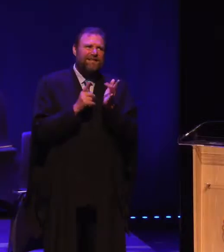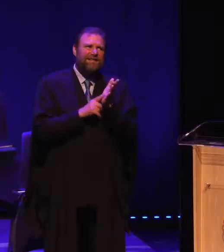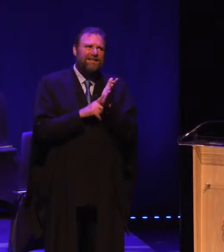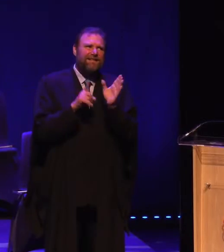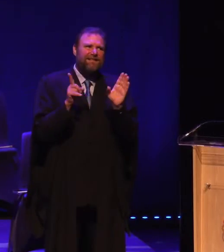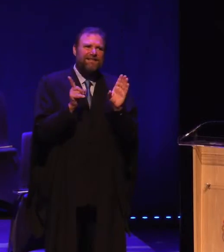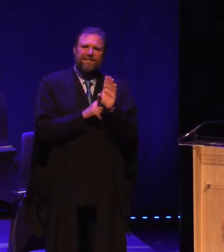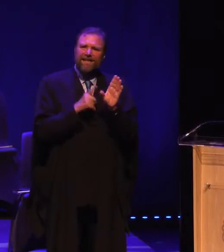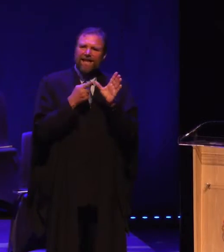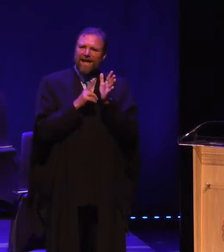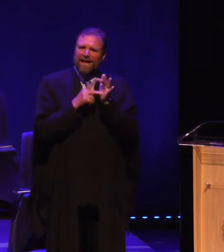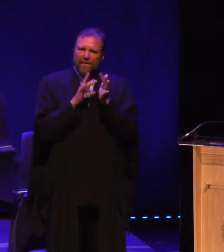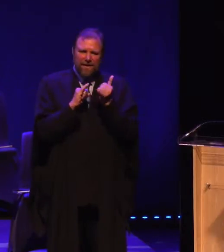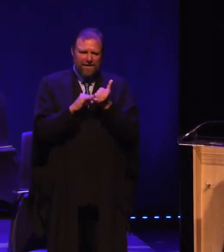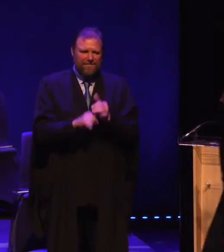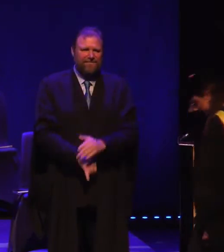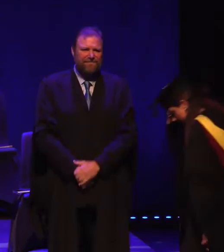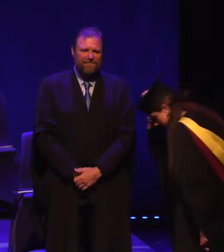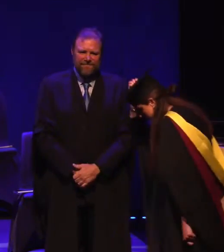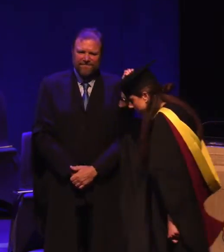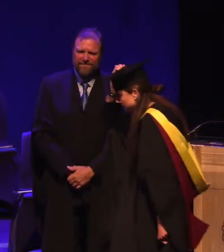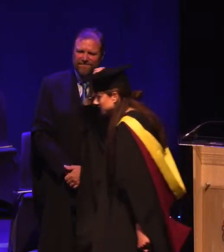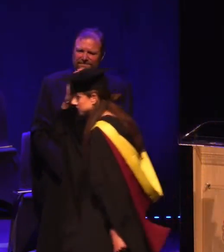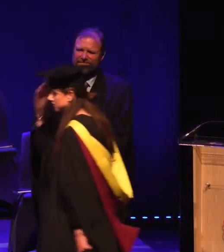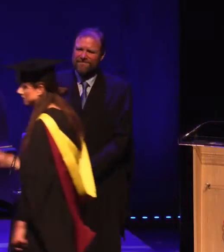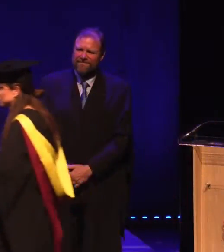Tilly Anima.